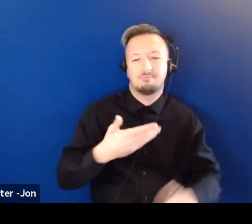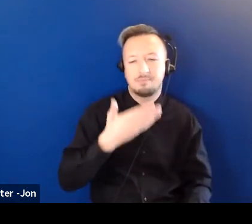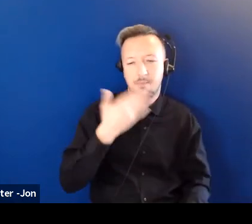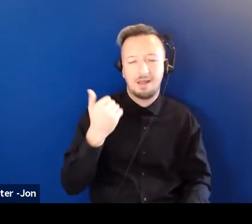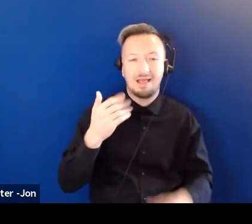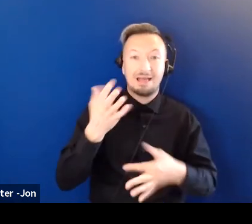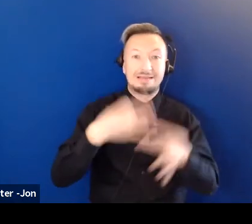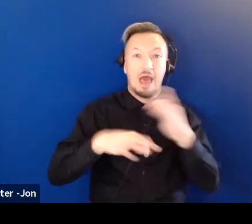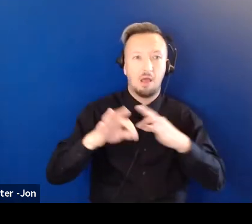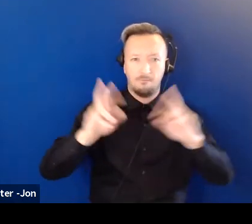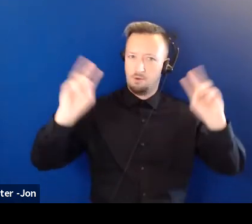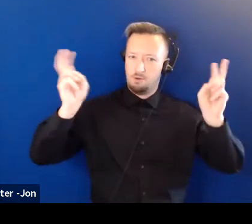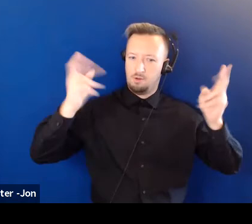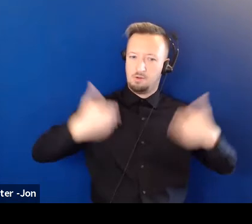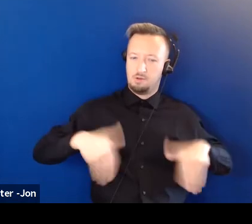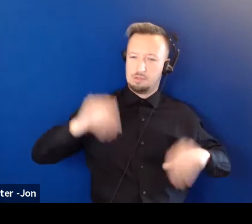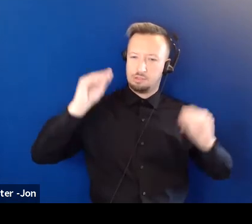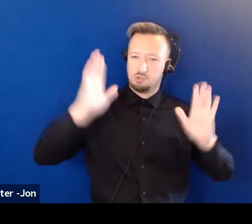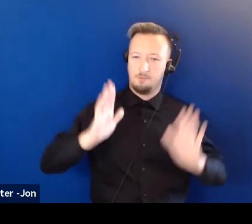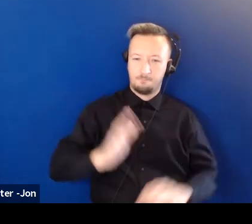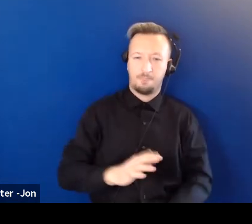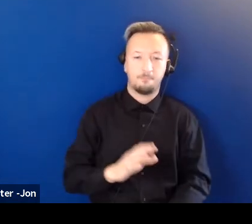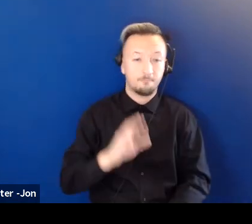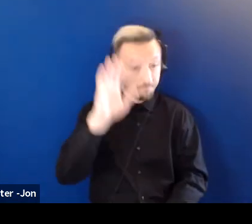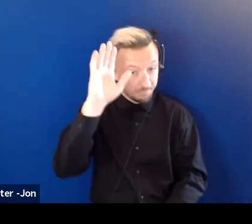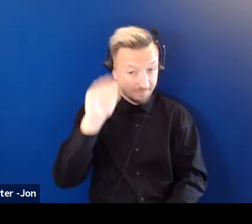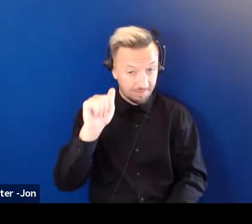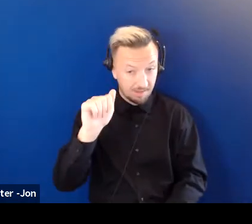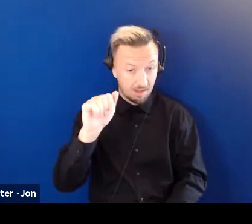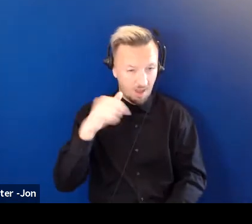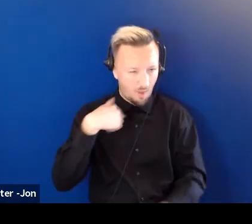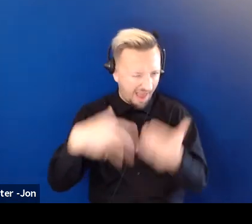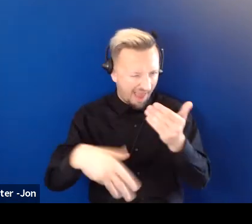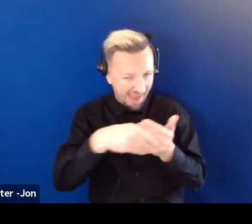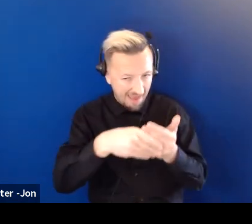teacher. I have a point to add to that.